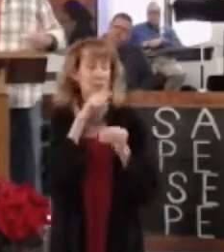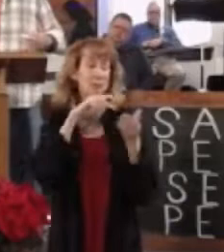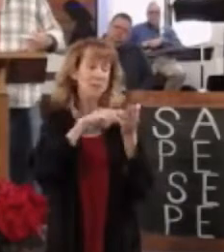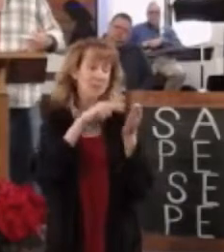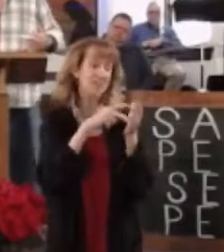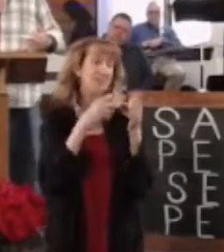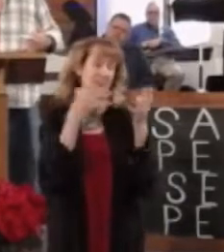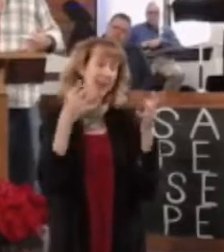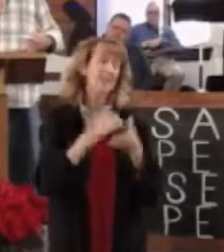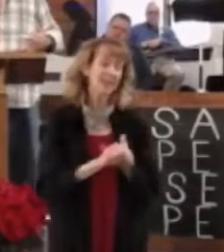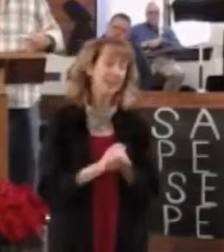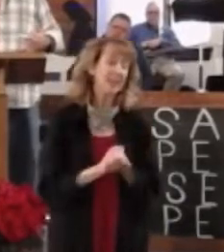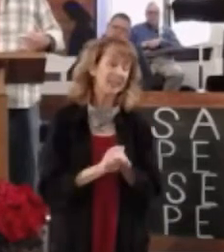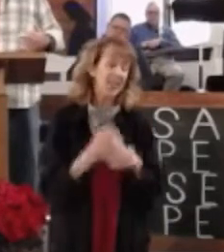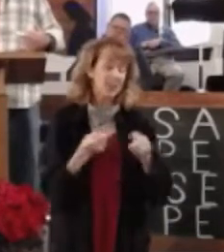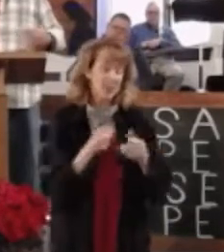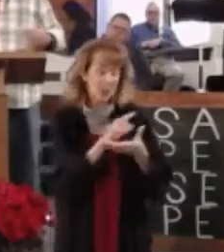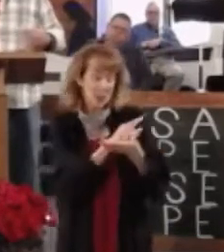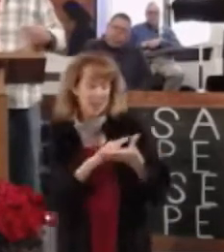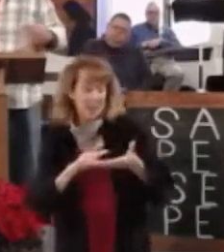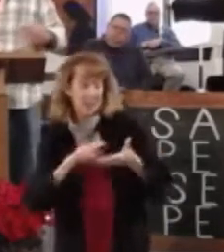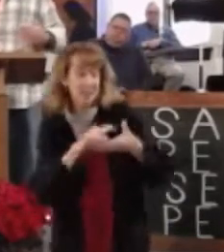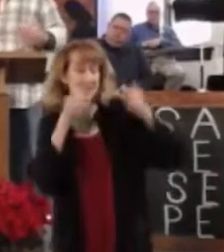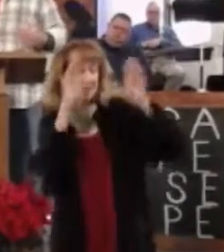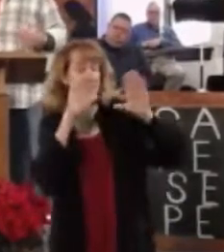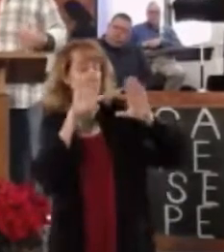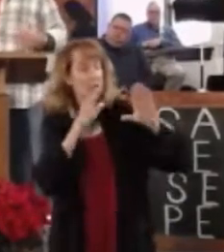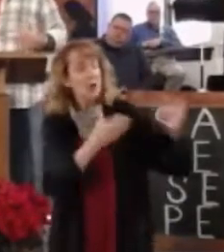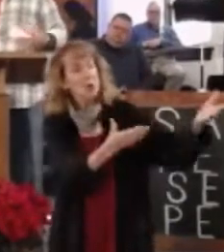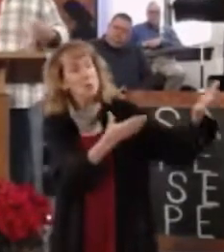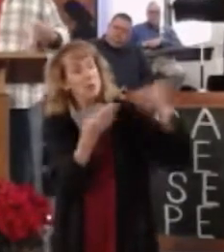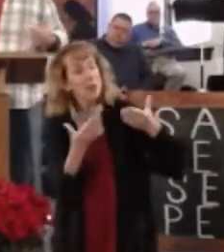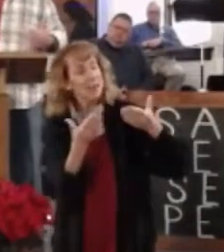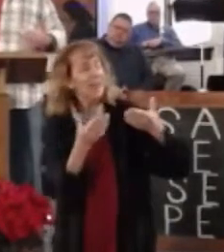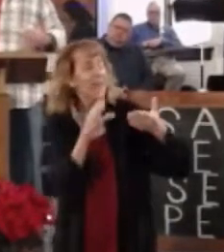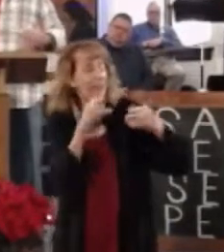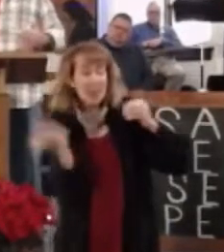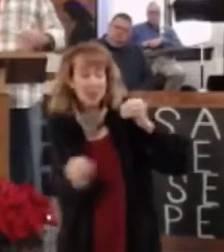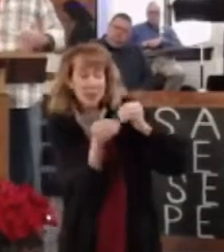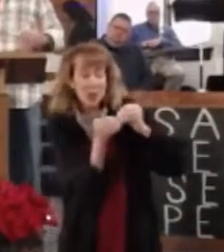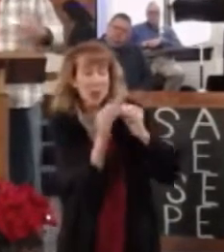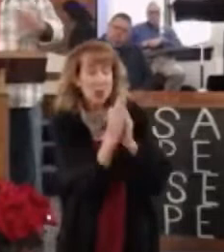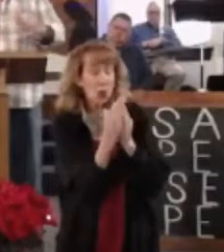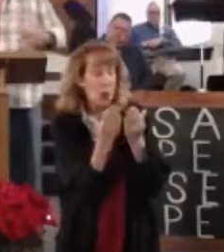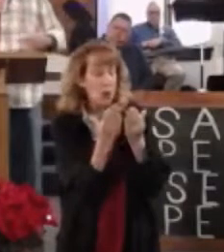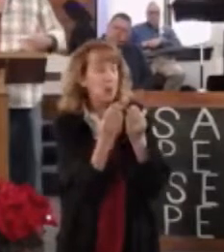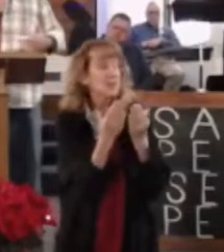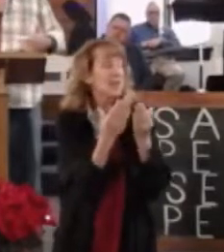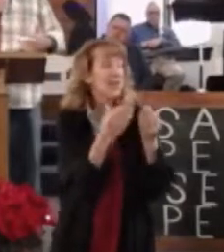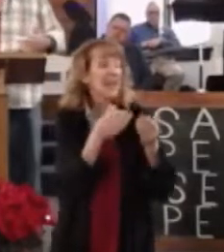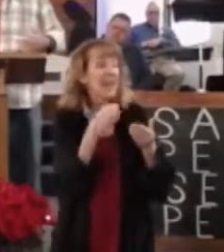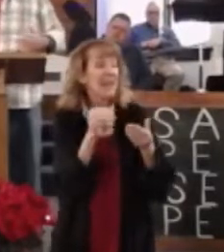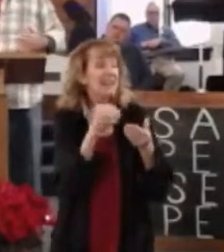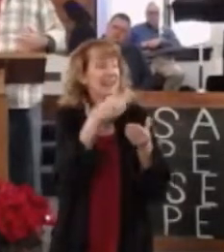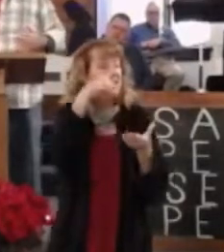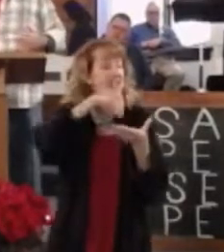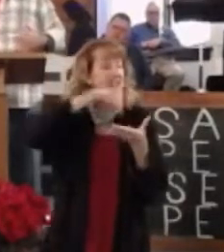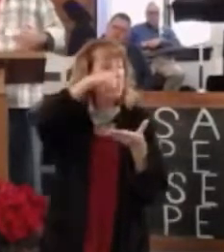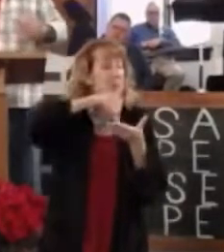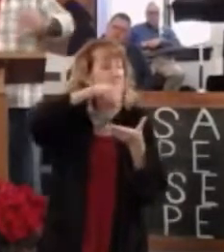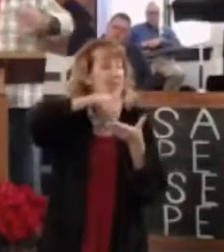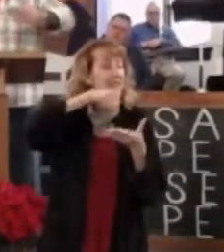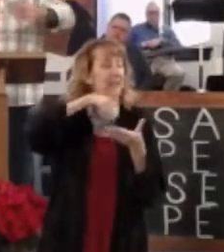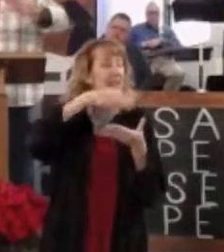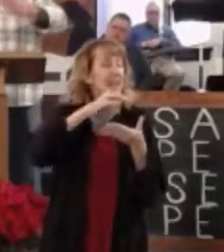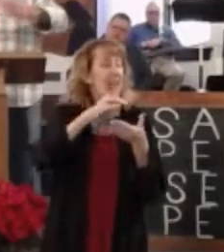plan on maybe next Sunday sticking around for a little bit, bring some cards, bring some stamps, bring a peanut butter and jelly sandwich and a little carton of milk. Kind of